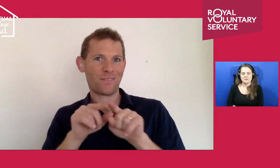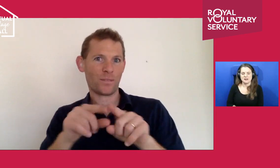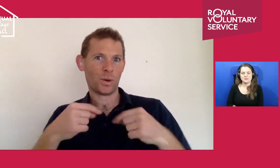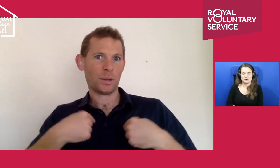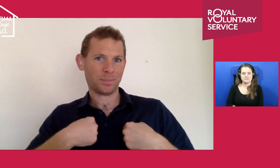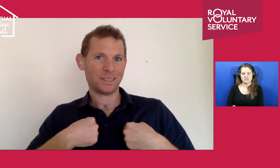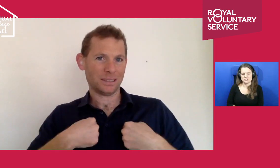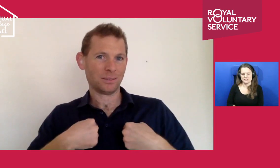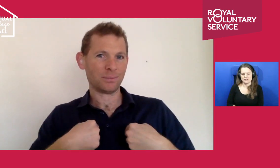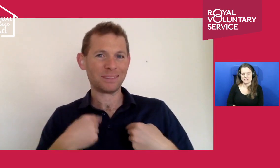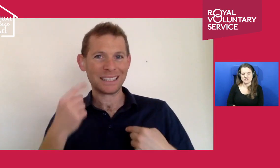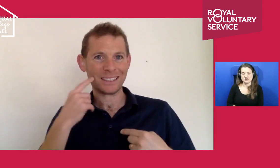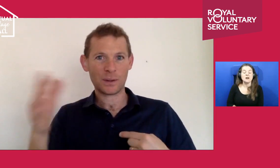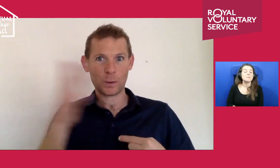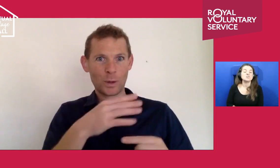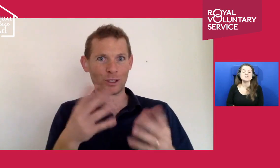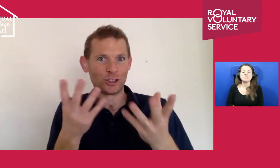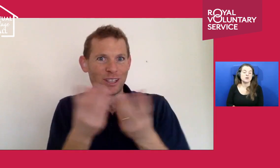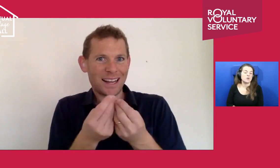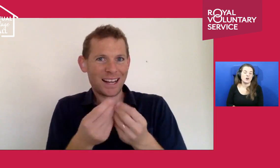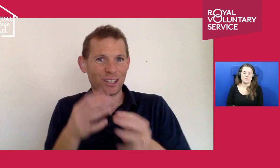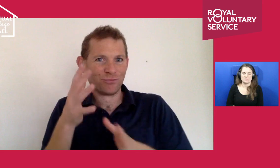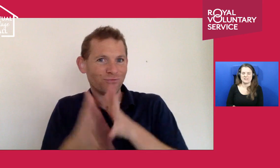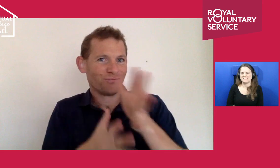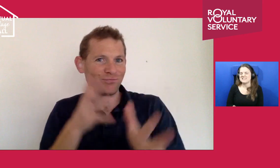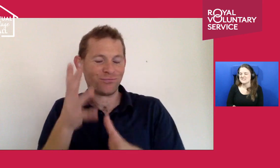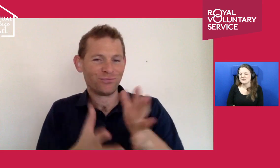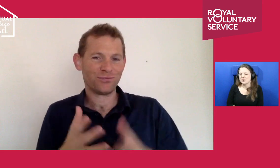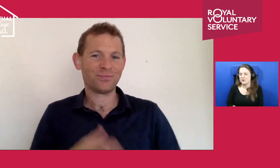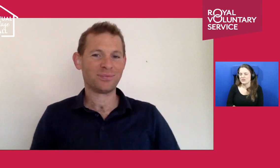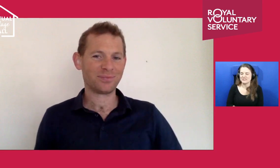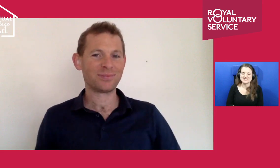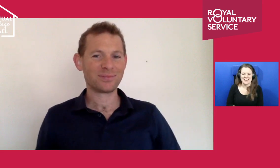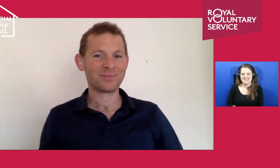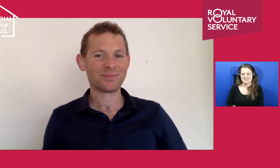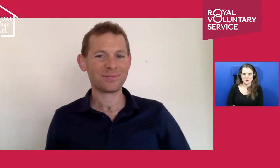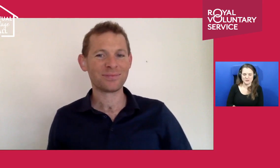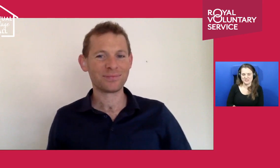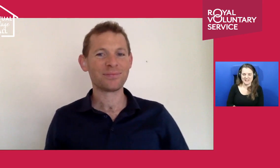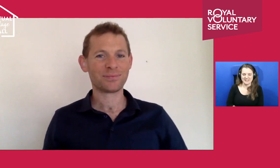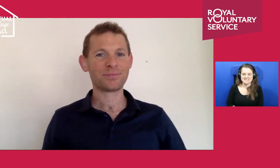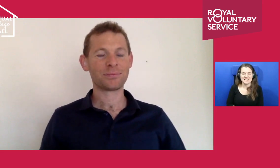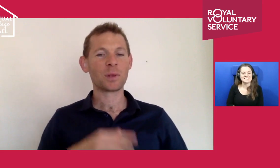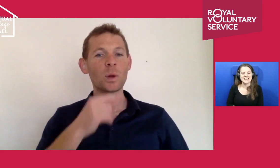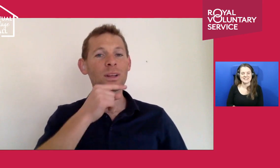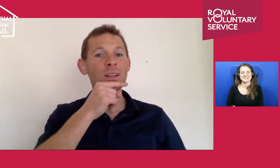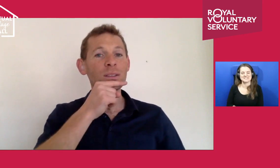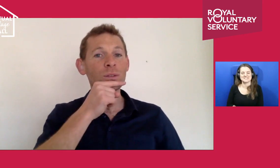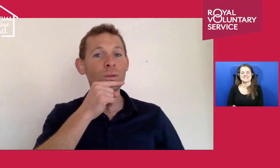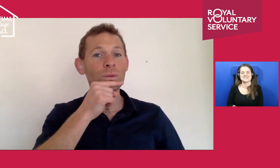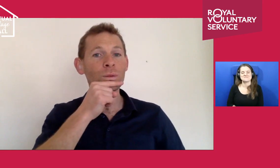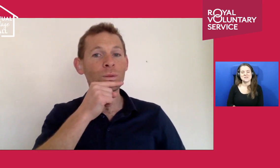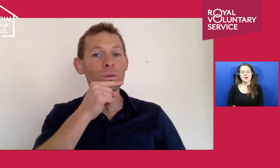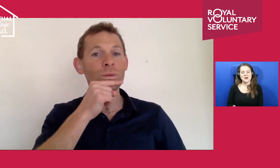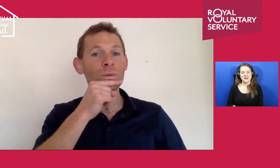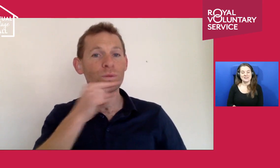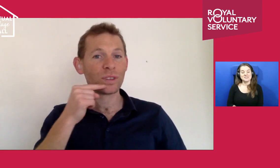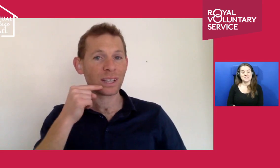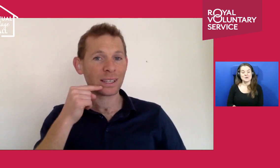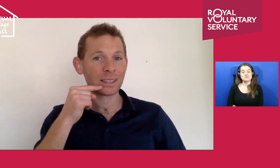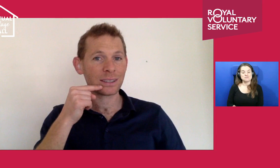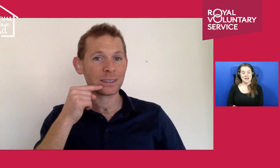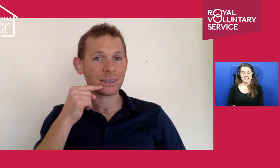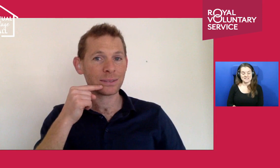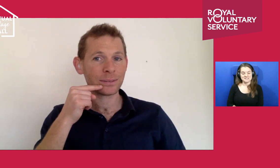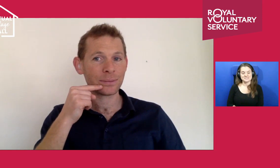but a little bit of regional variation. But just follow along with me. It's easier if we all do it together and we all sing together as such. Okay,